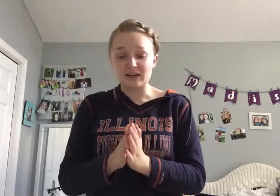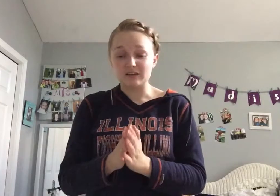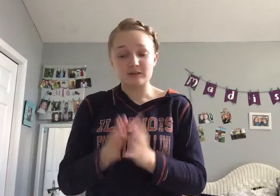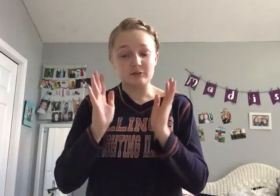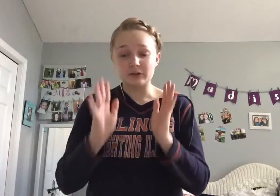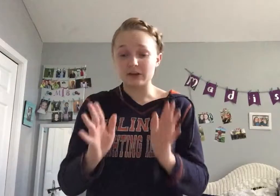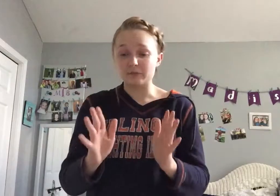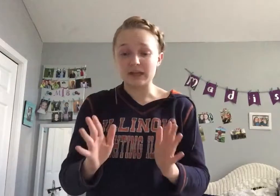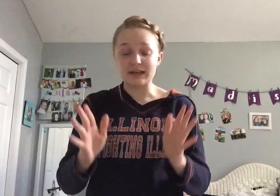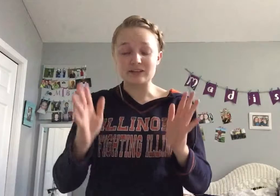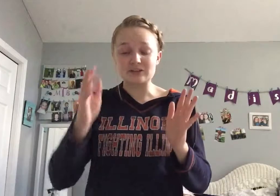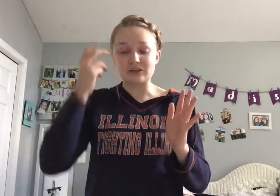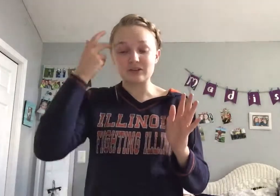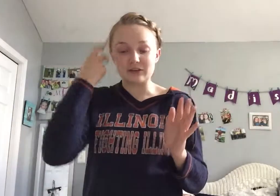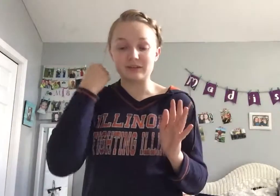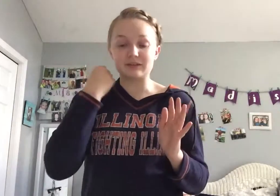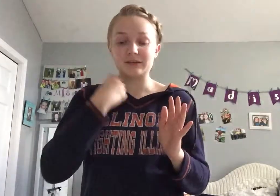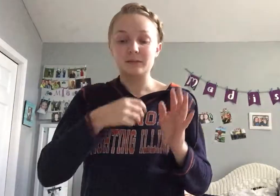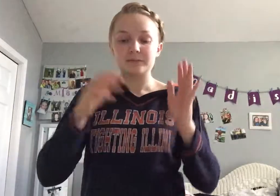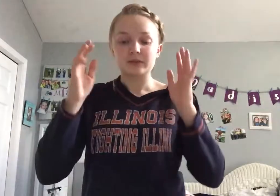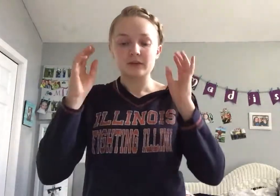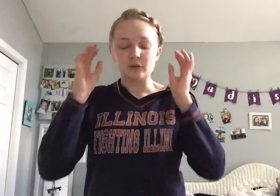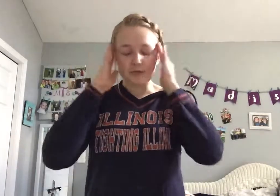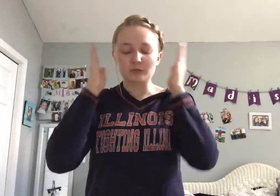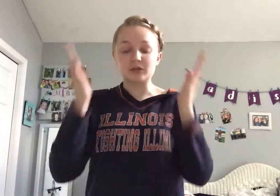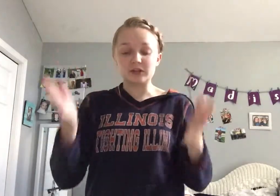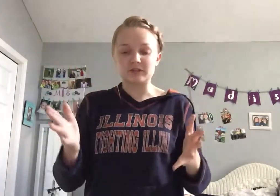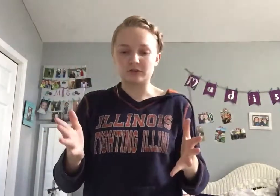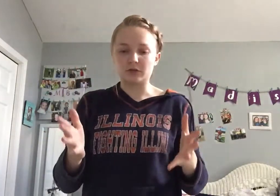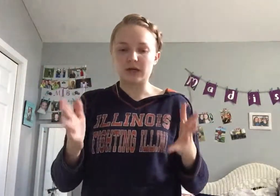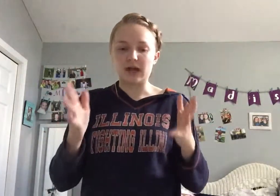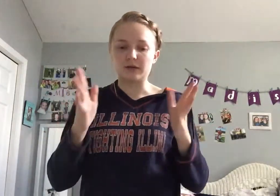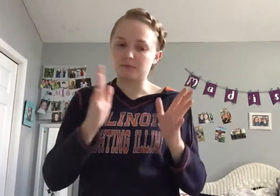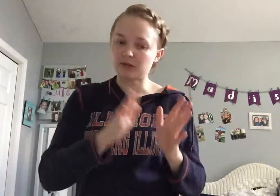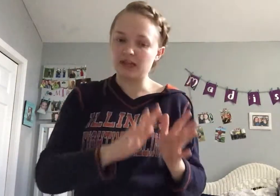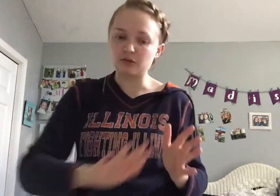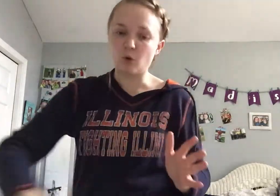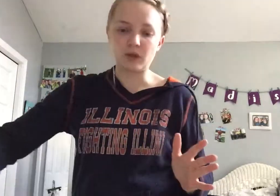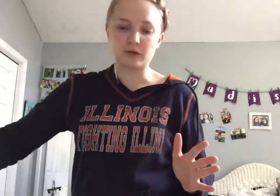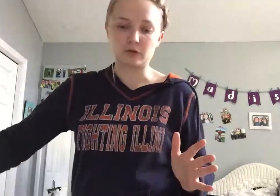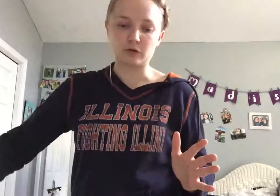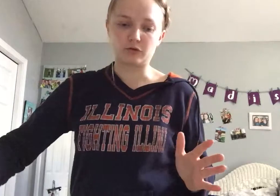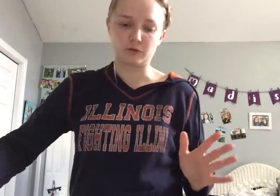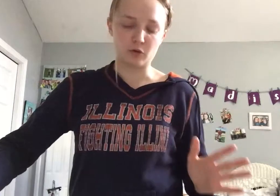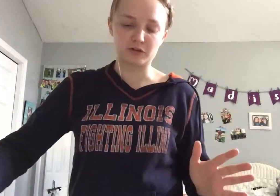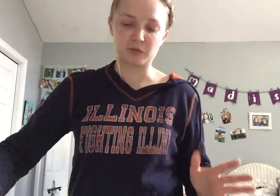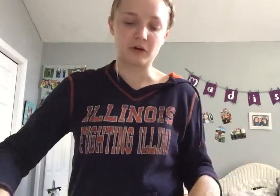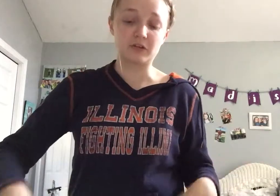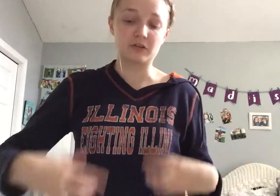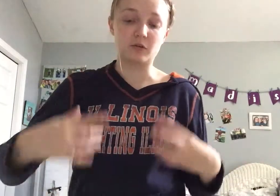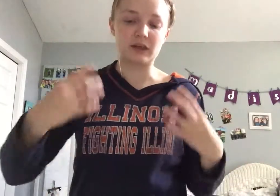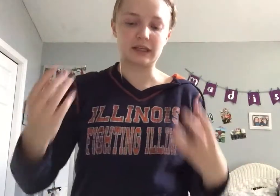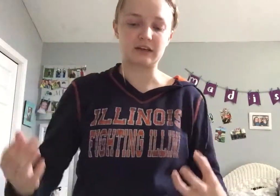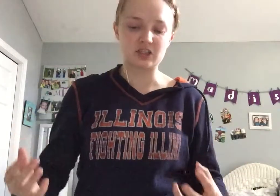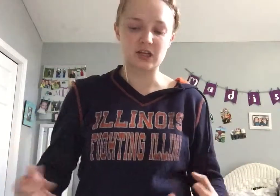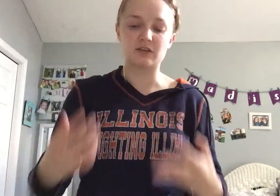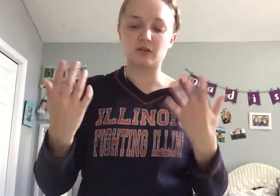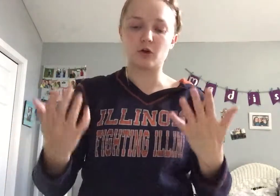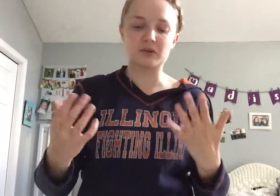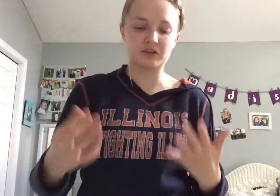chance. Forgive me. It's just this. You have to really listen to it. And I am playing the whole interlude for the most part, just so I can get a chance to know what's